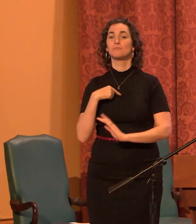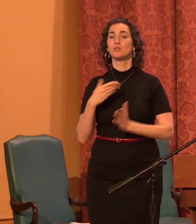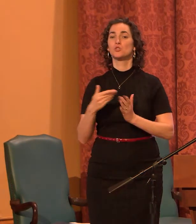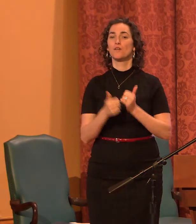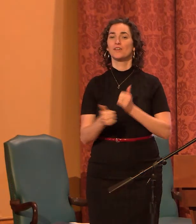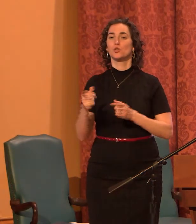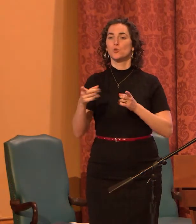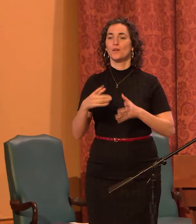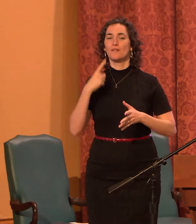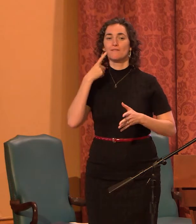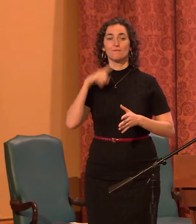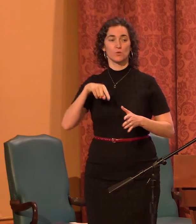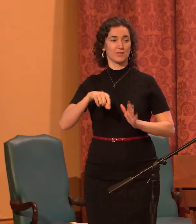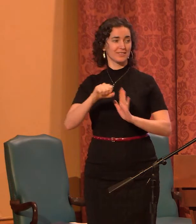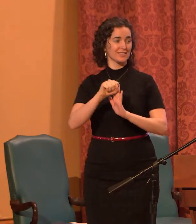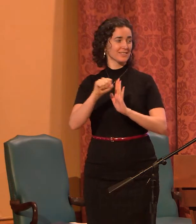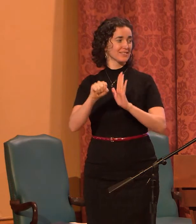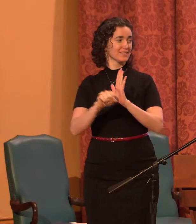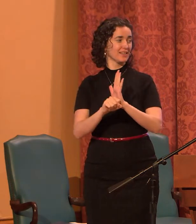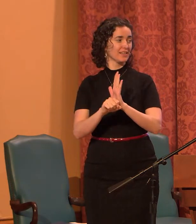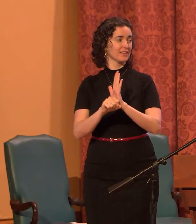of the State